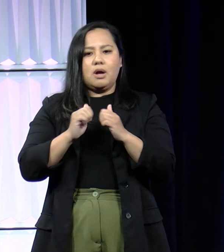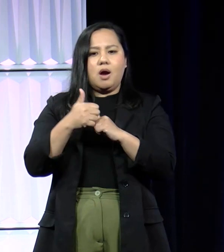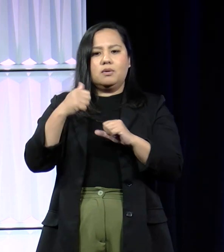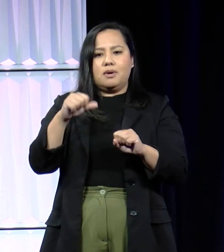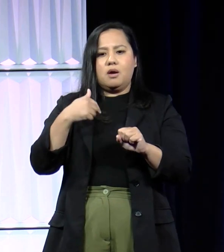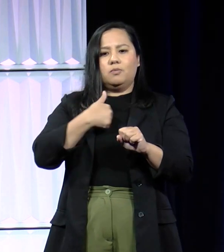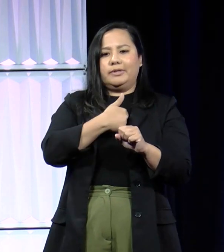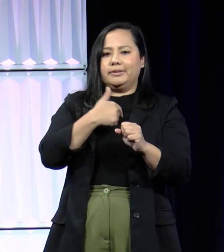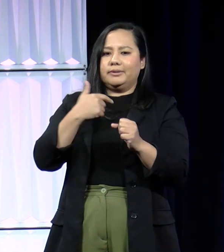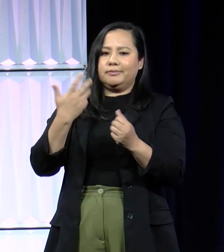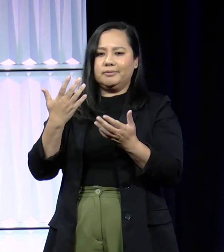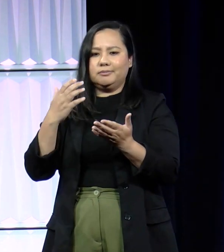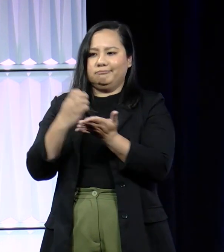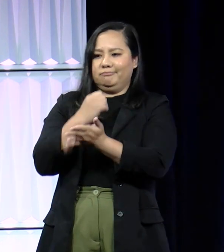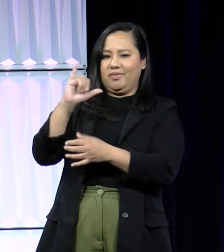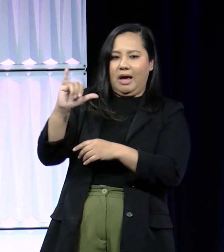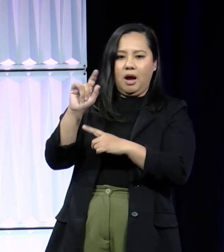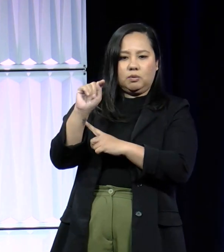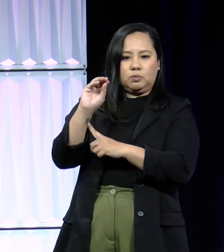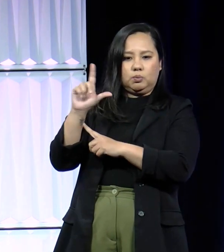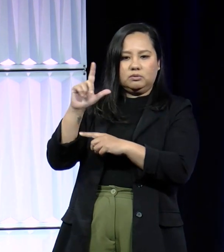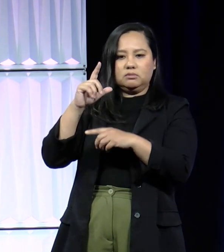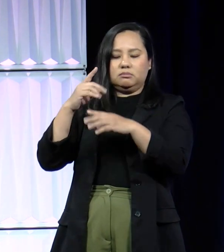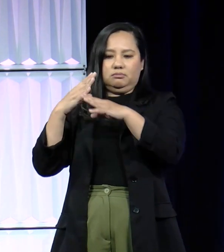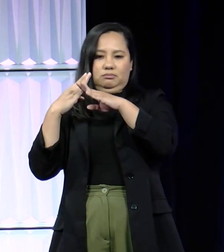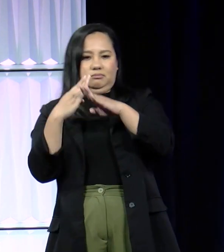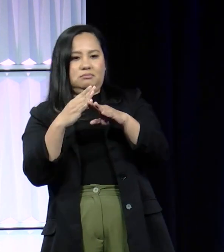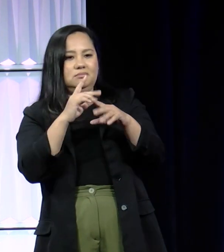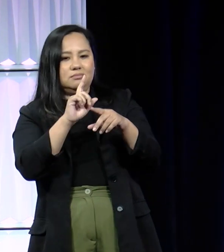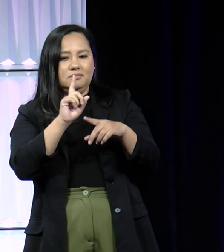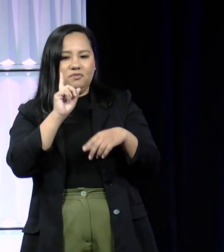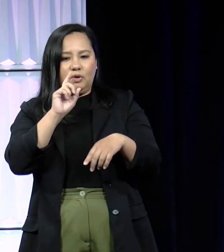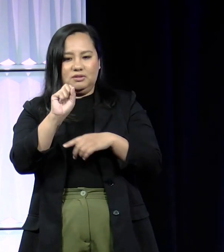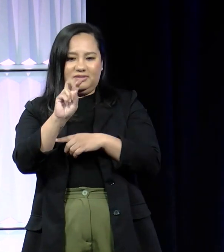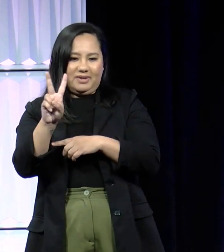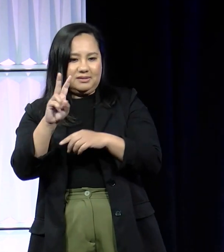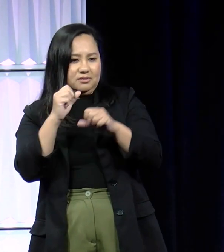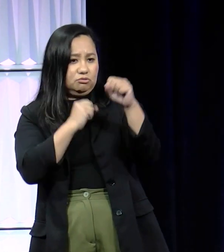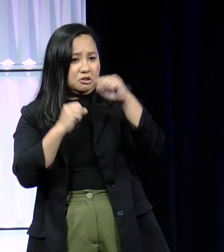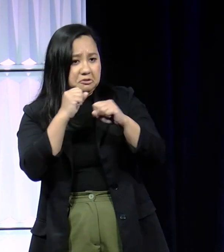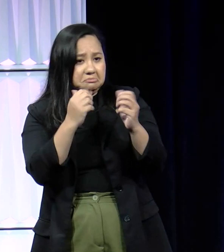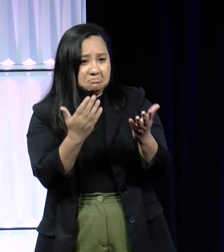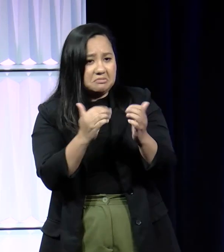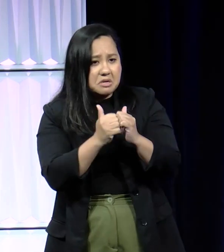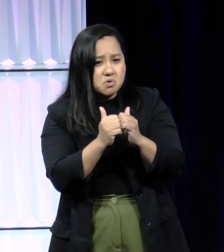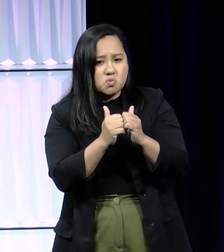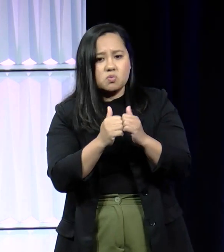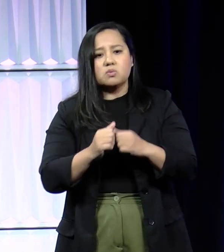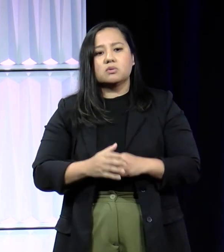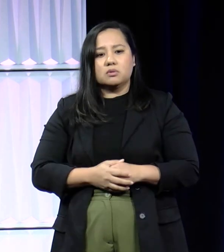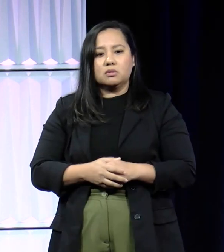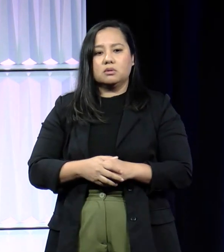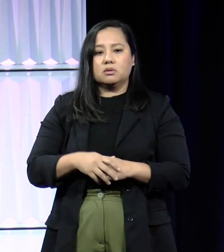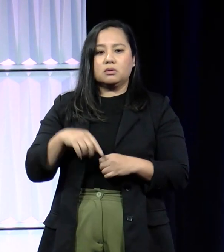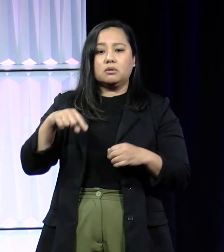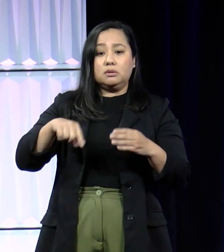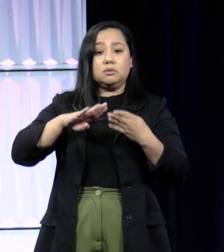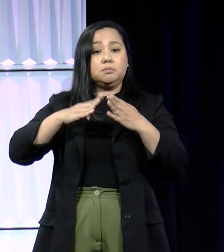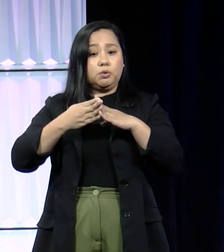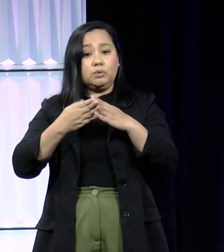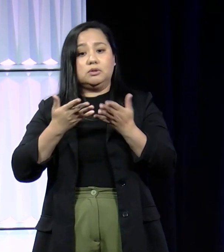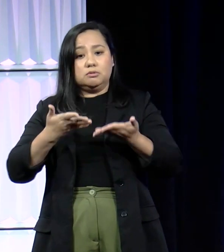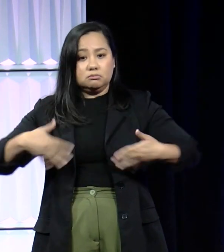prevention strategy? We are here in community with you to sit in that discomfort and believe that systems